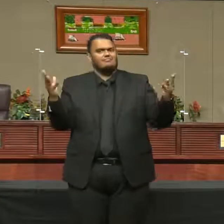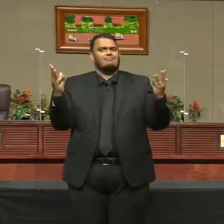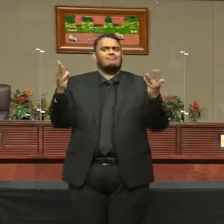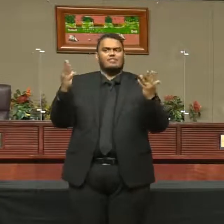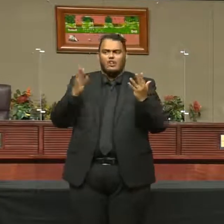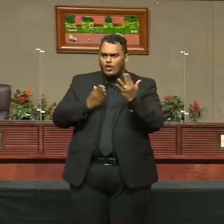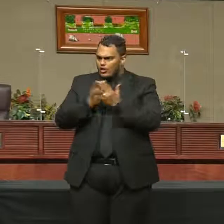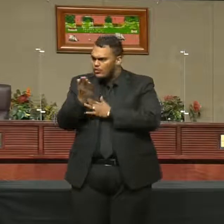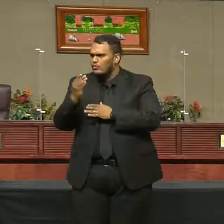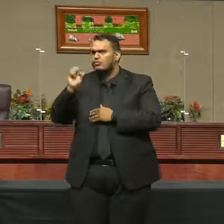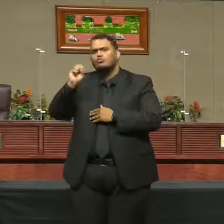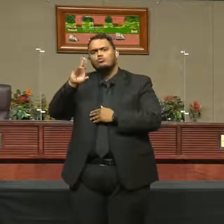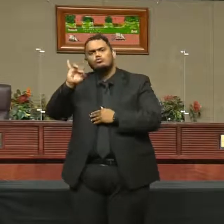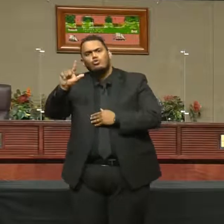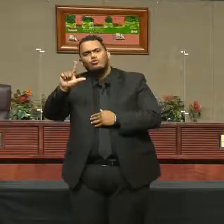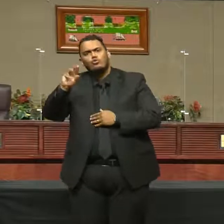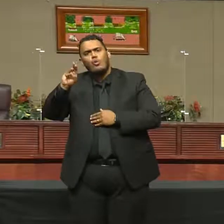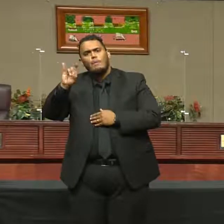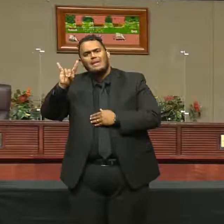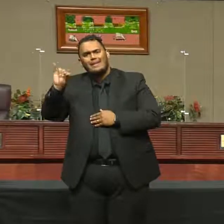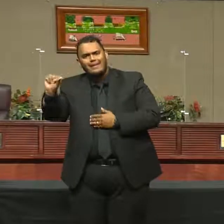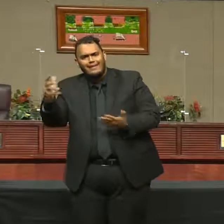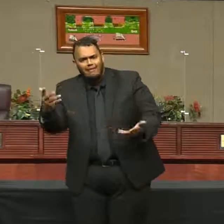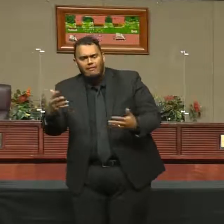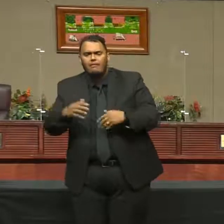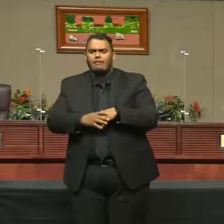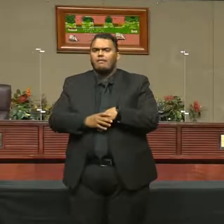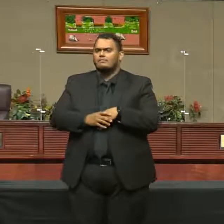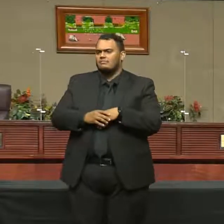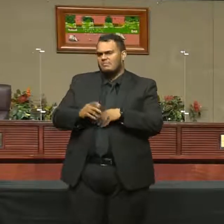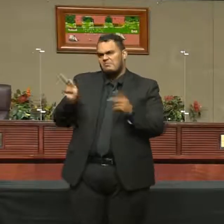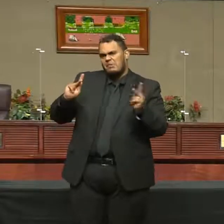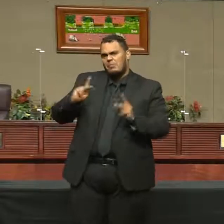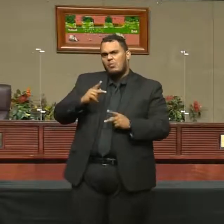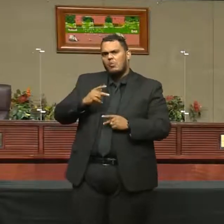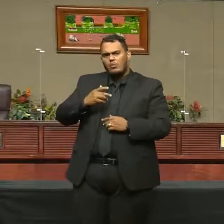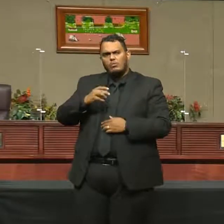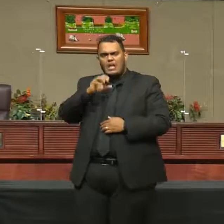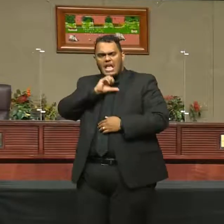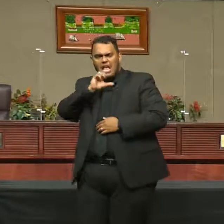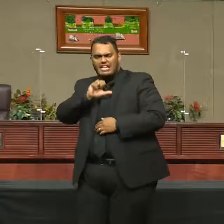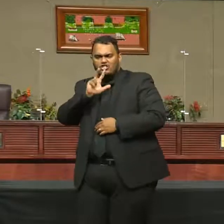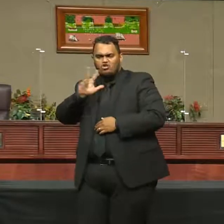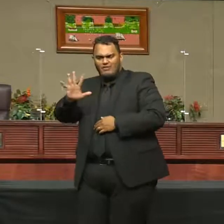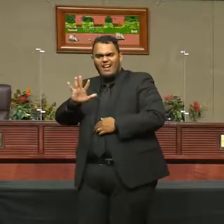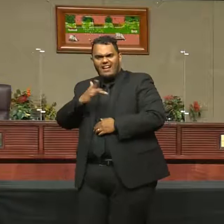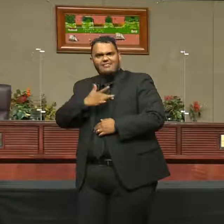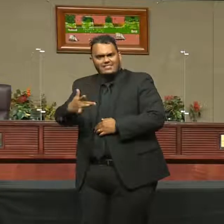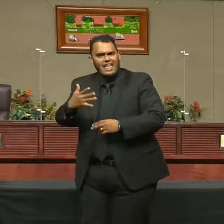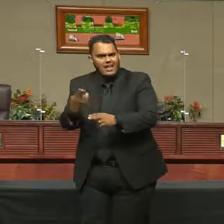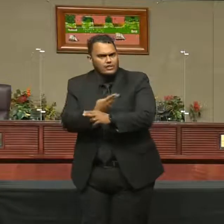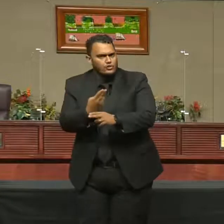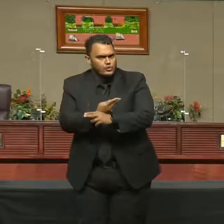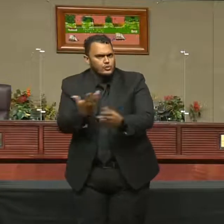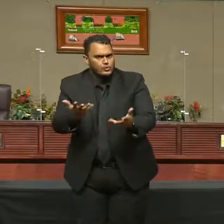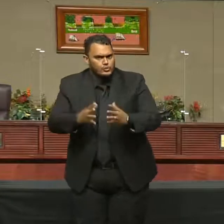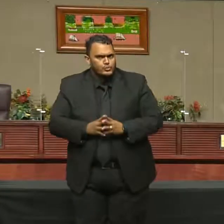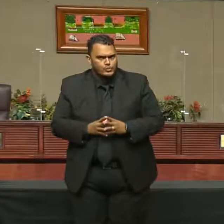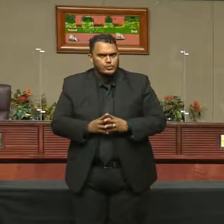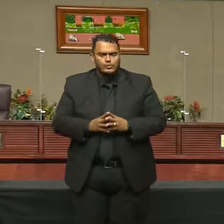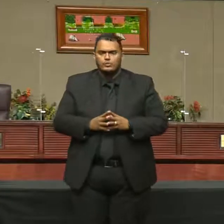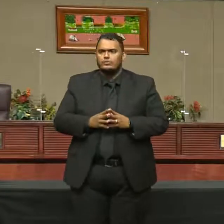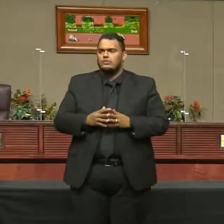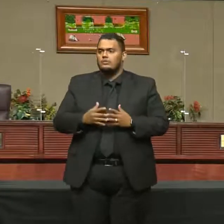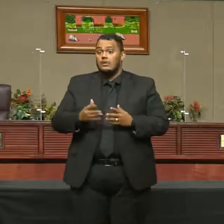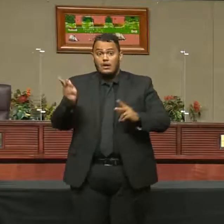through those various platforms that 35-year-olds are on. We're going to have to use the people who look